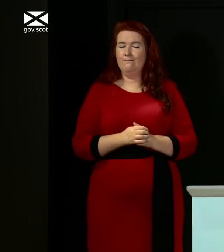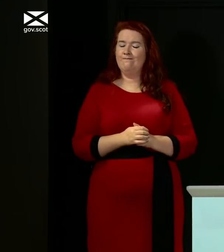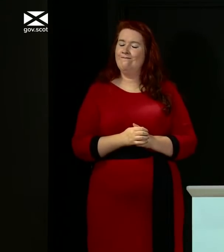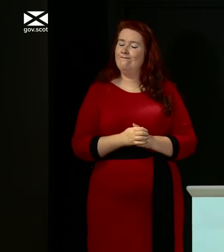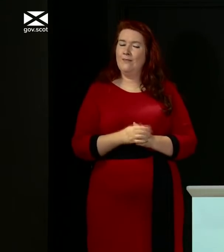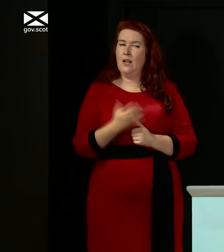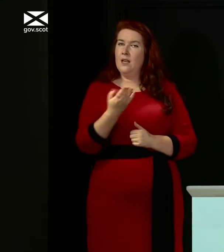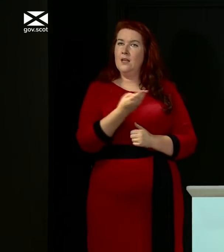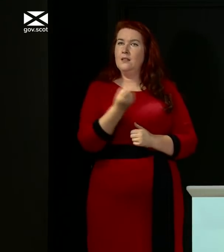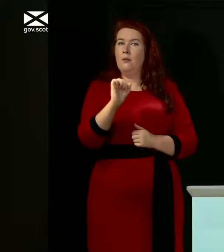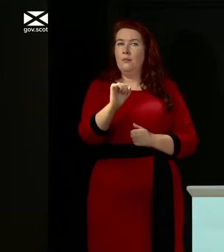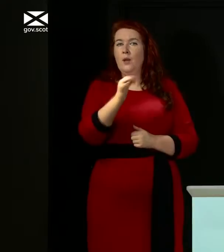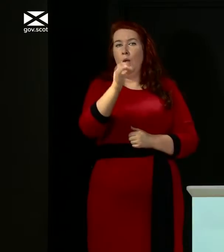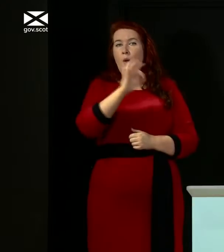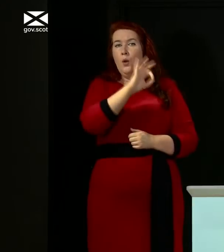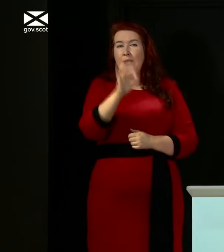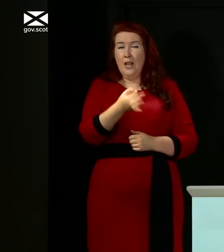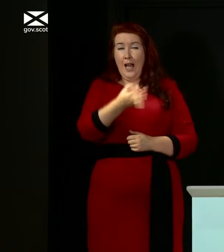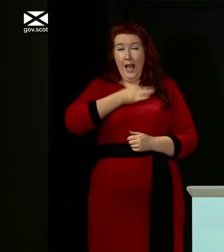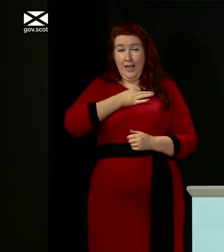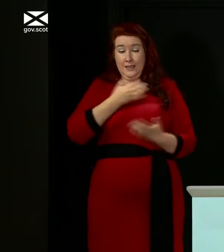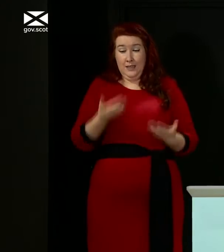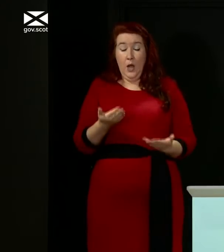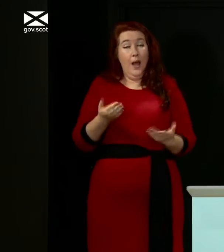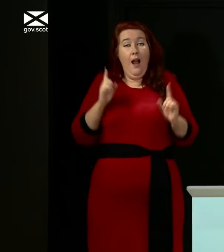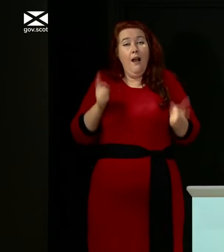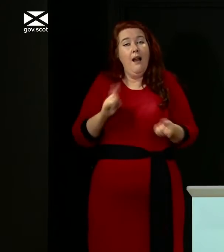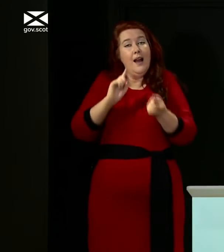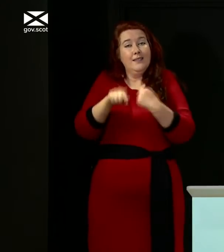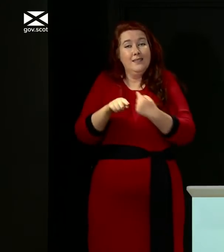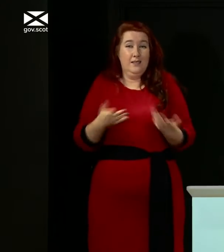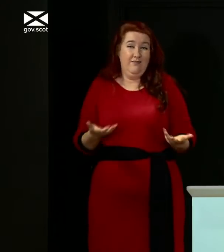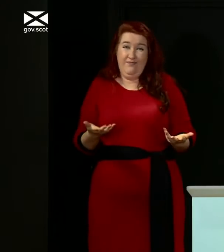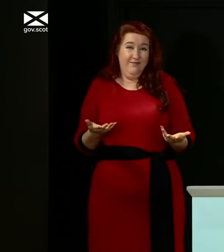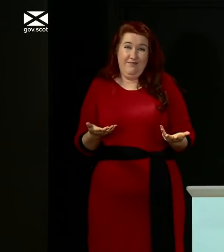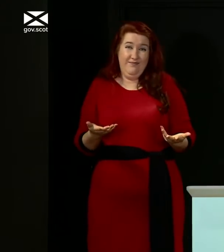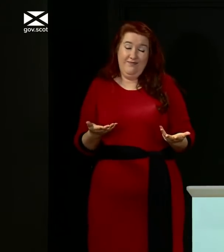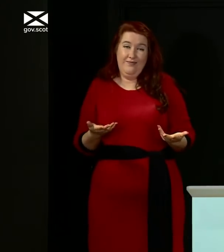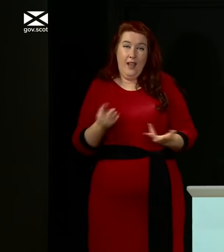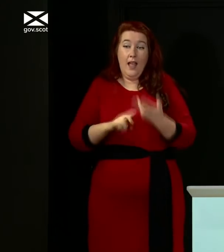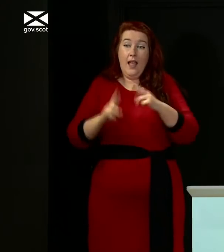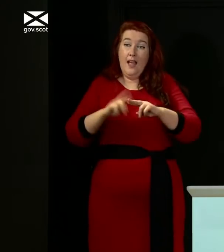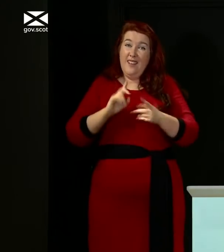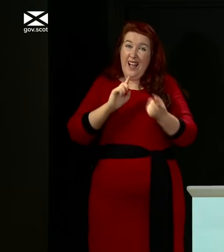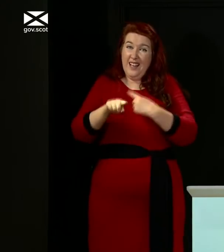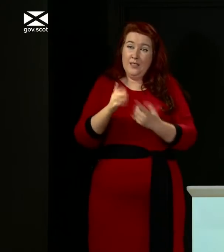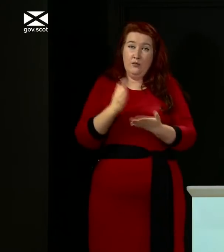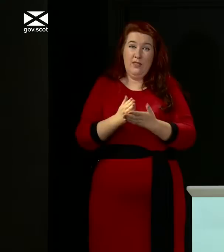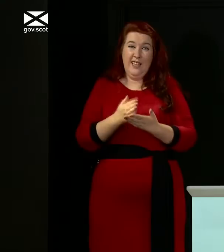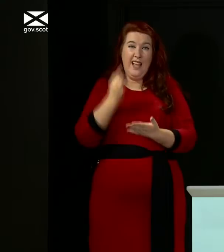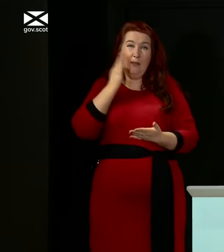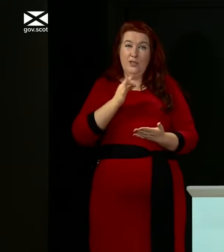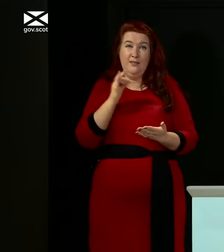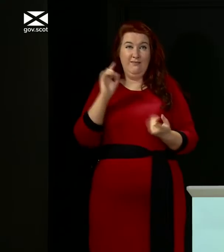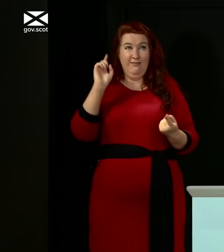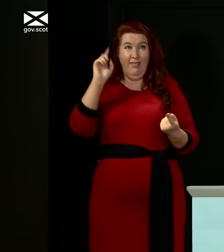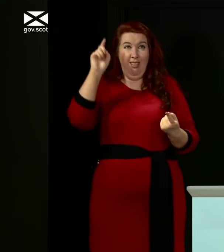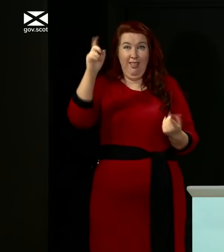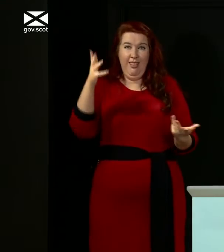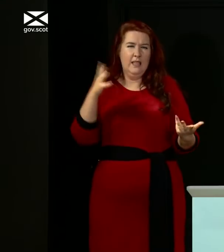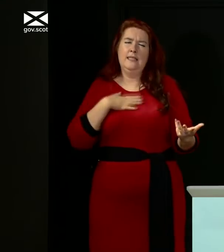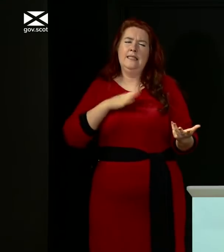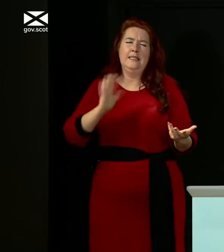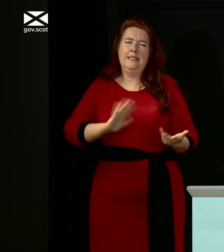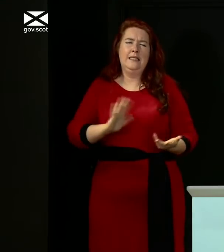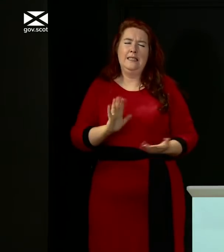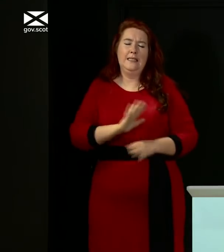questions you've just asked me there, I cannot answer right now. So if I tried to answer them, I'd be, you know, not far away from kind of making it up. And I don't